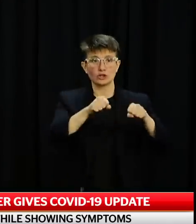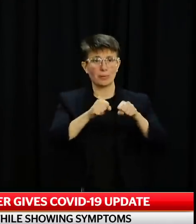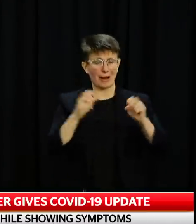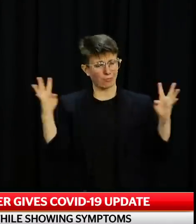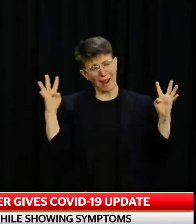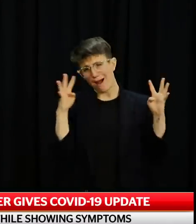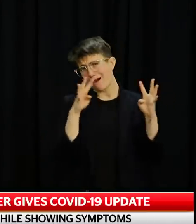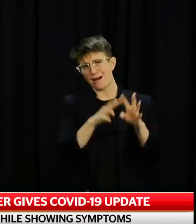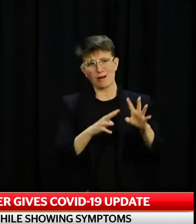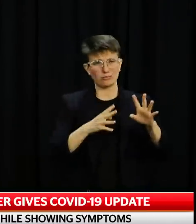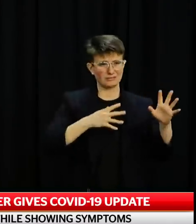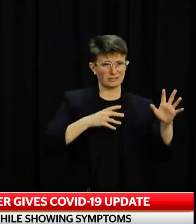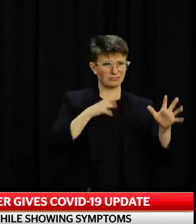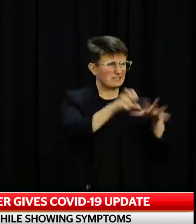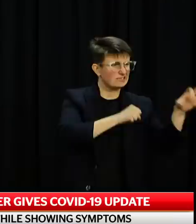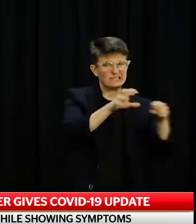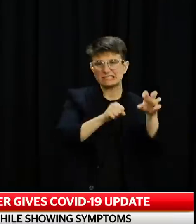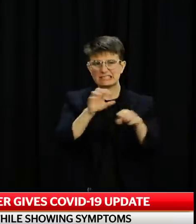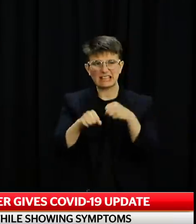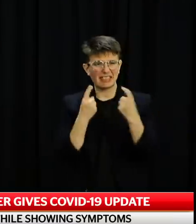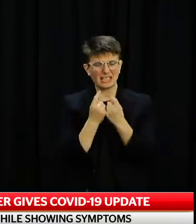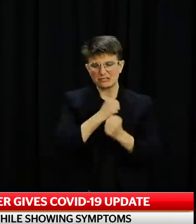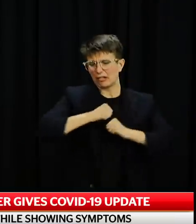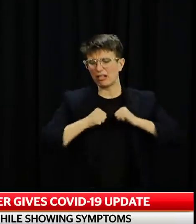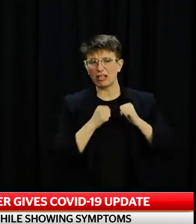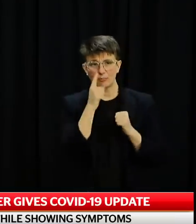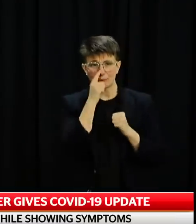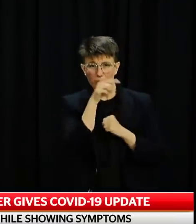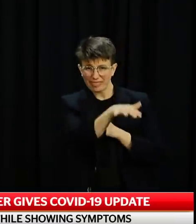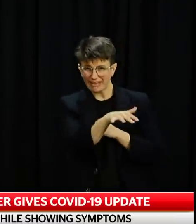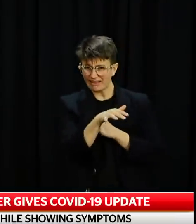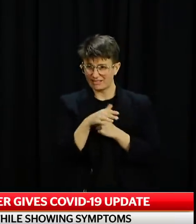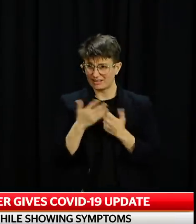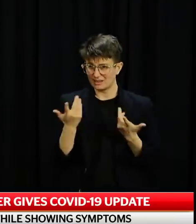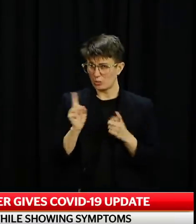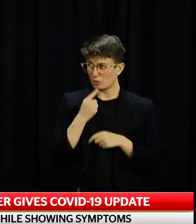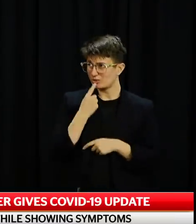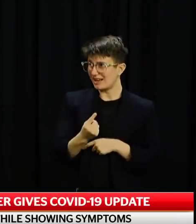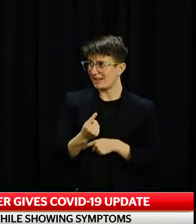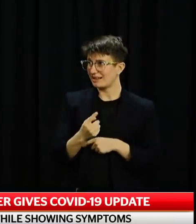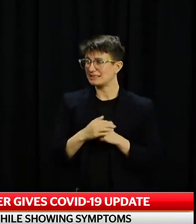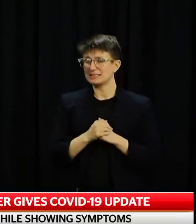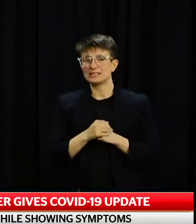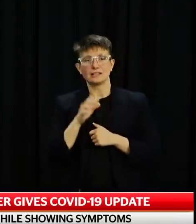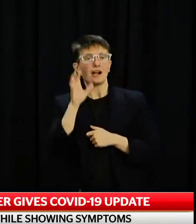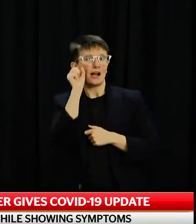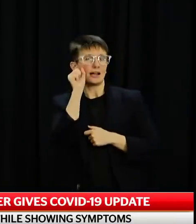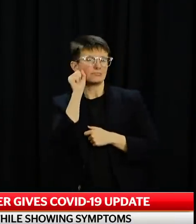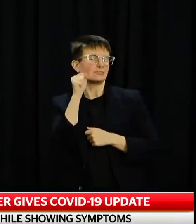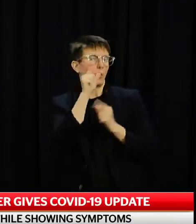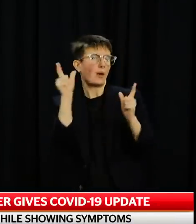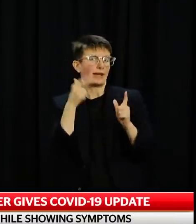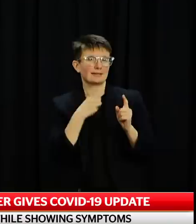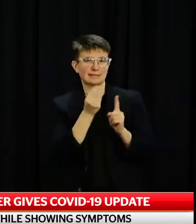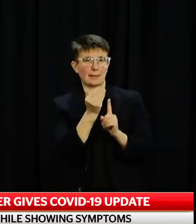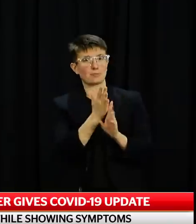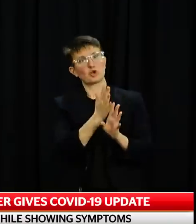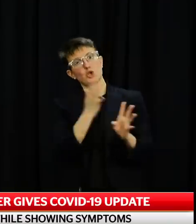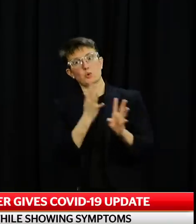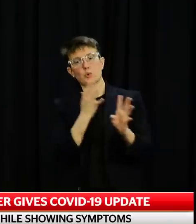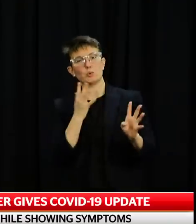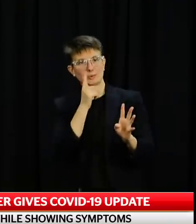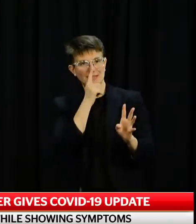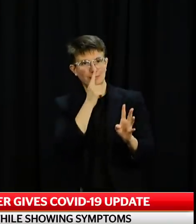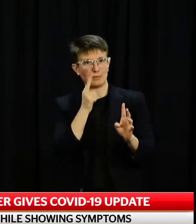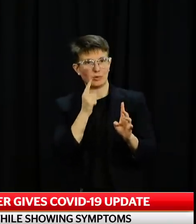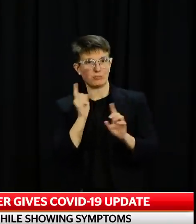there were some pressures on queues as people reacted to the situation. I think that's isolated. Our experience throughout Level